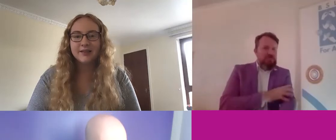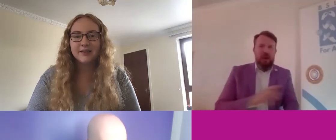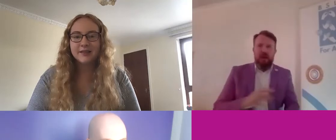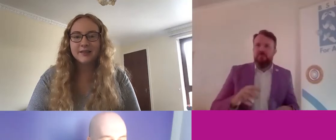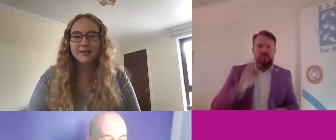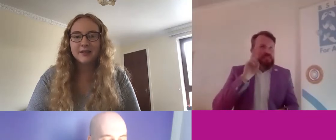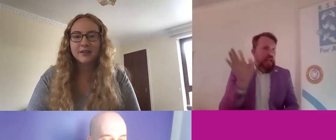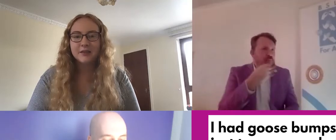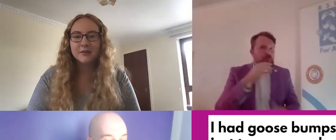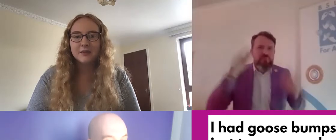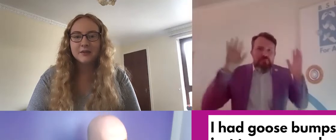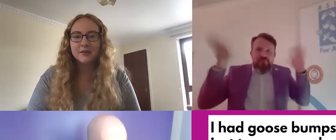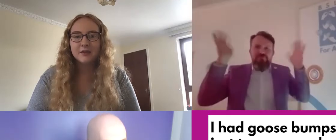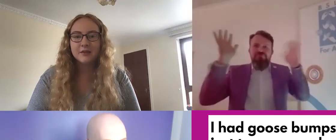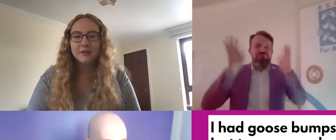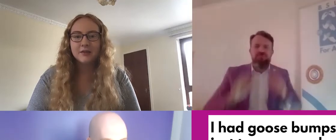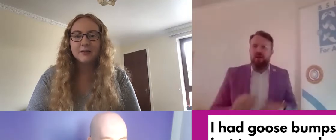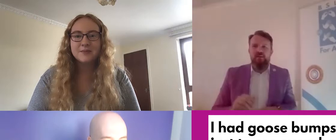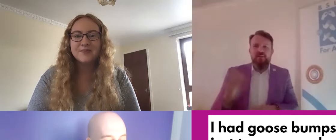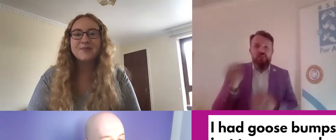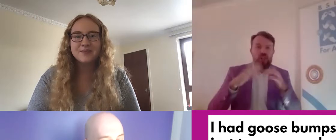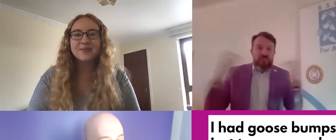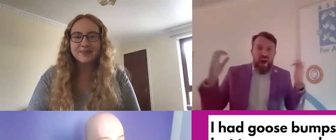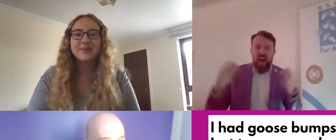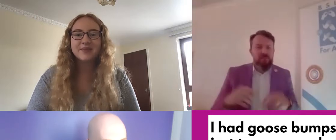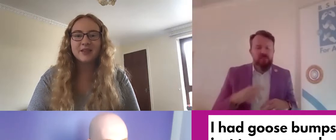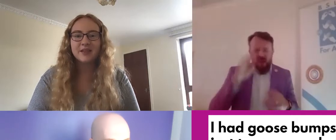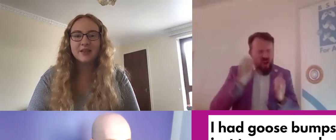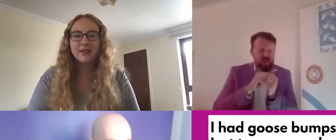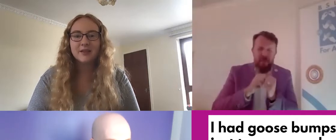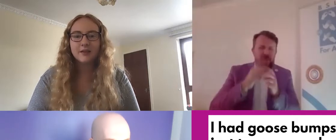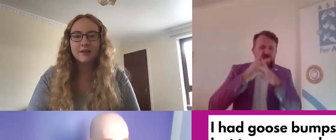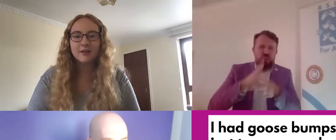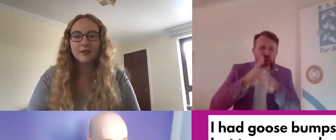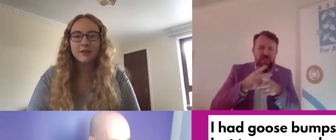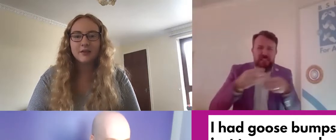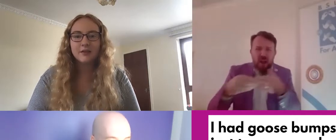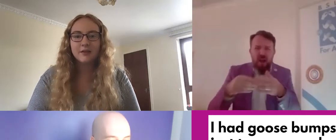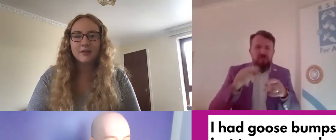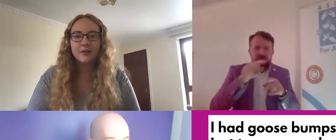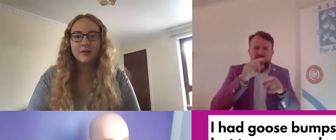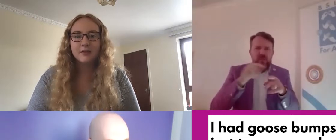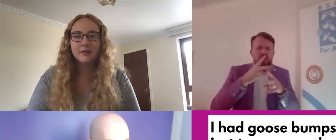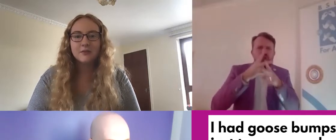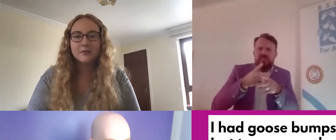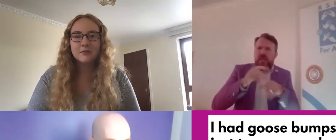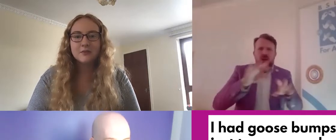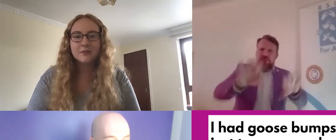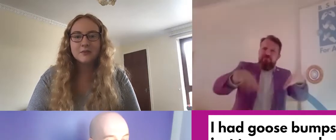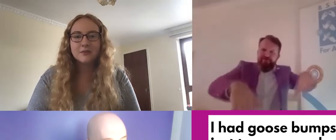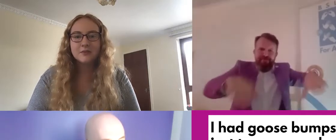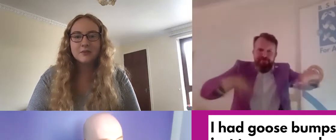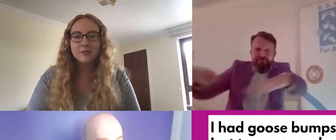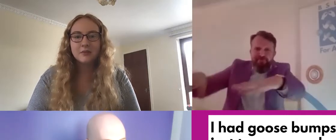up. I had goosebumps, and just to see everybody there celebrating and looking around the Scottish Parliament. I mean,